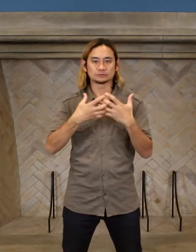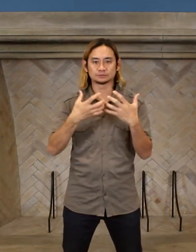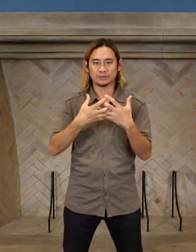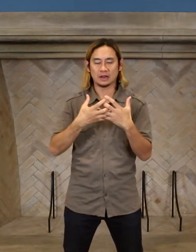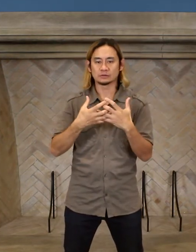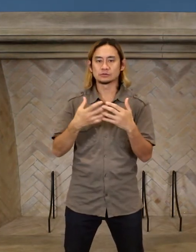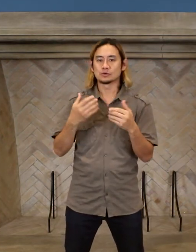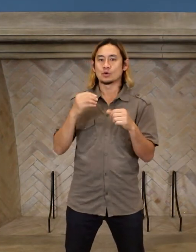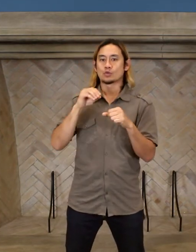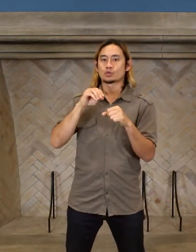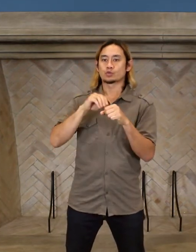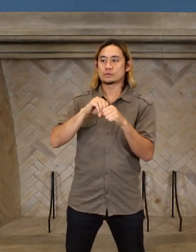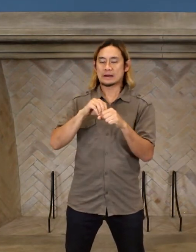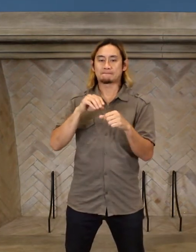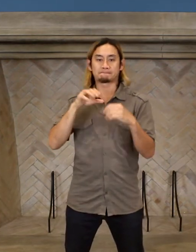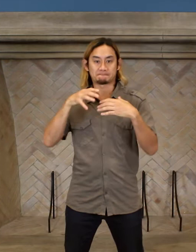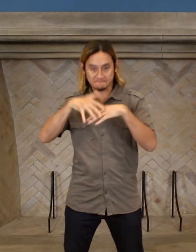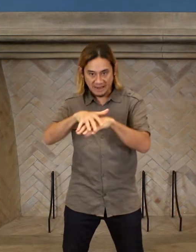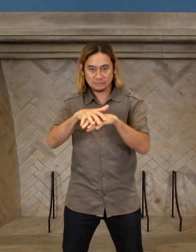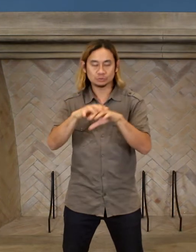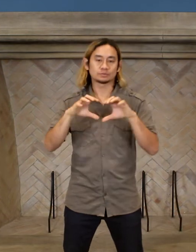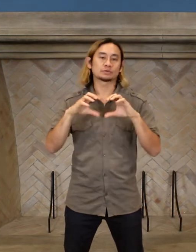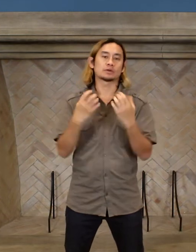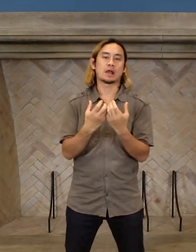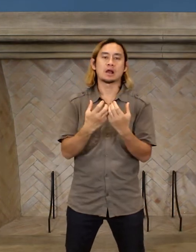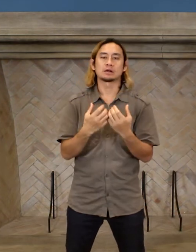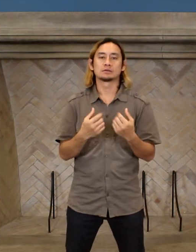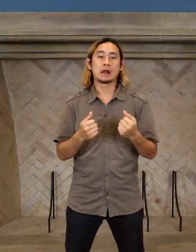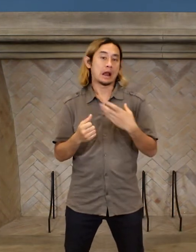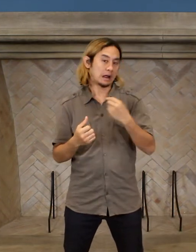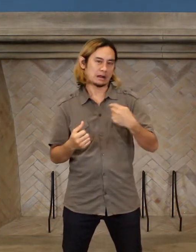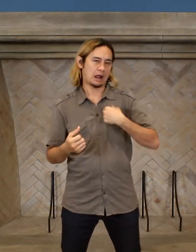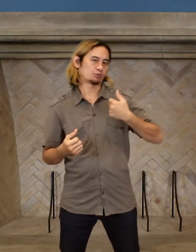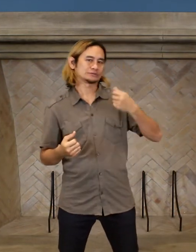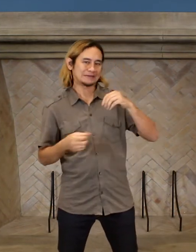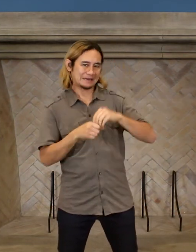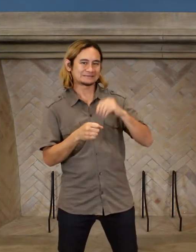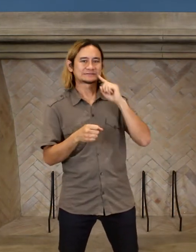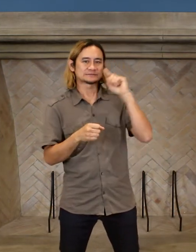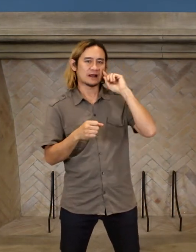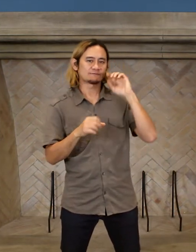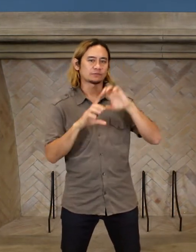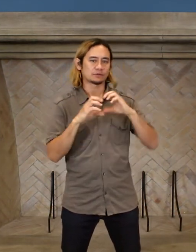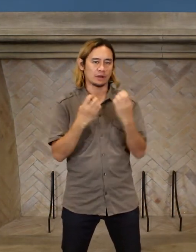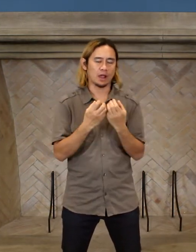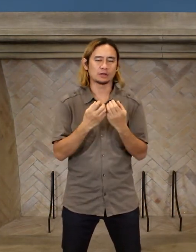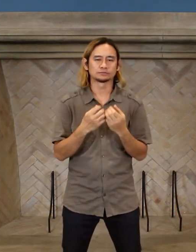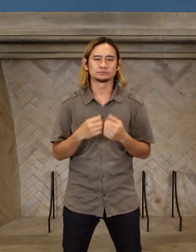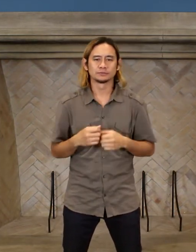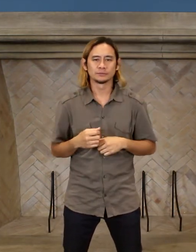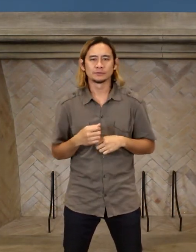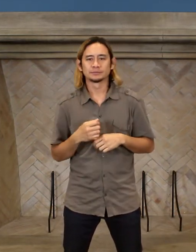So I noticed that some of my deaf classmates were being mainstreamed while I was in a deaf class.